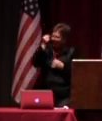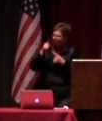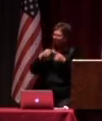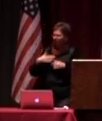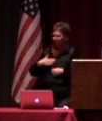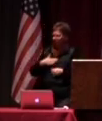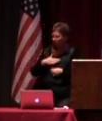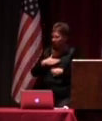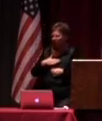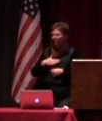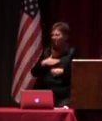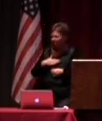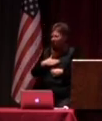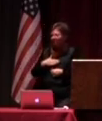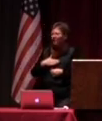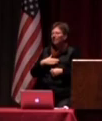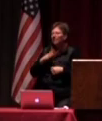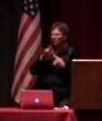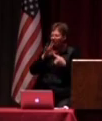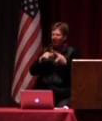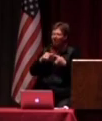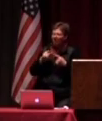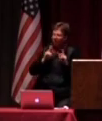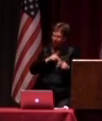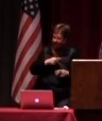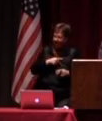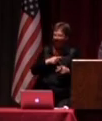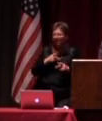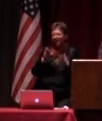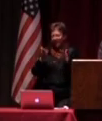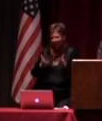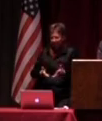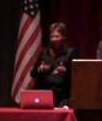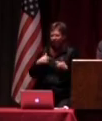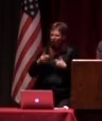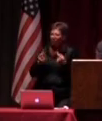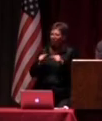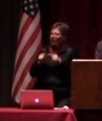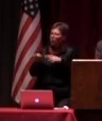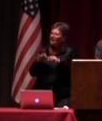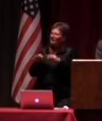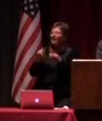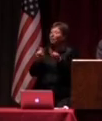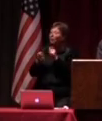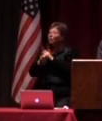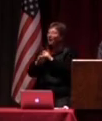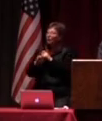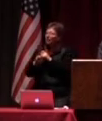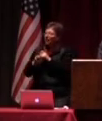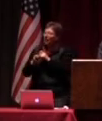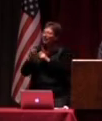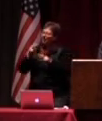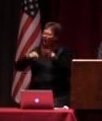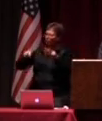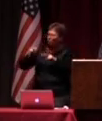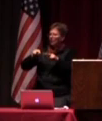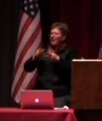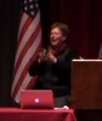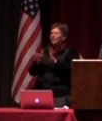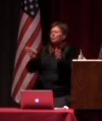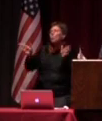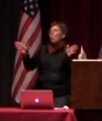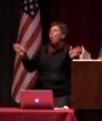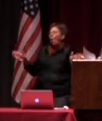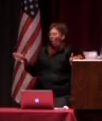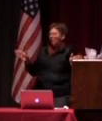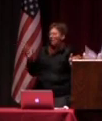discounting the force of individual personality and ability, we generally try to explain historical change by looking at a broader range of factors,